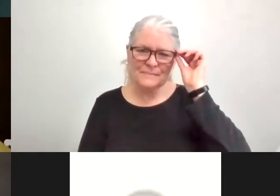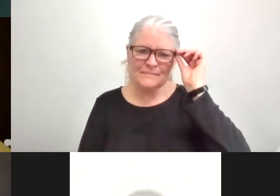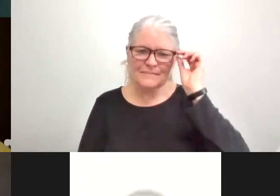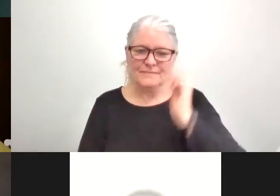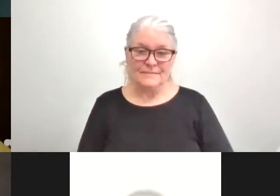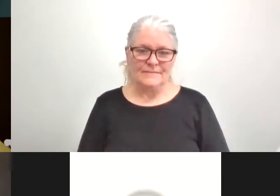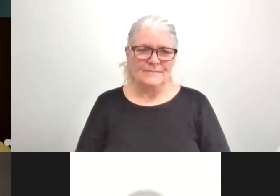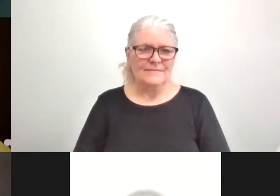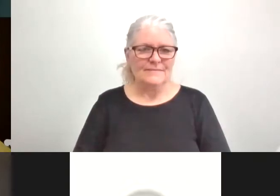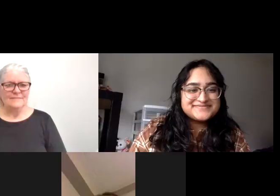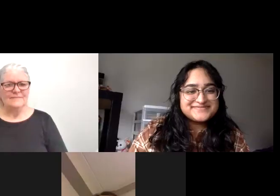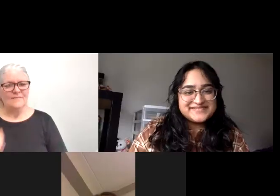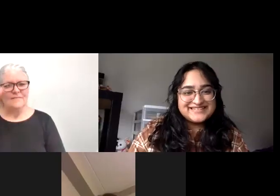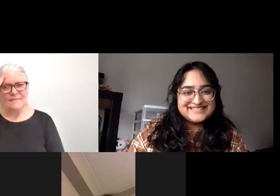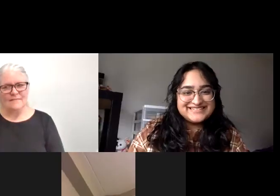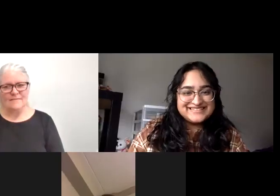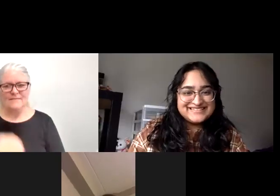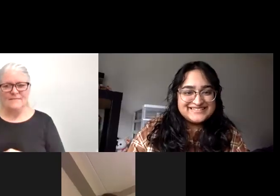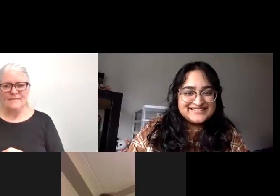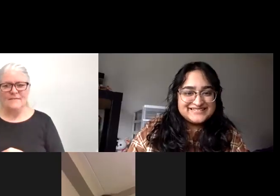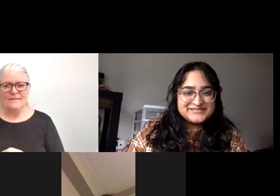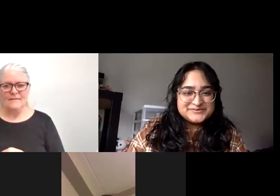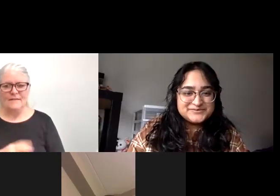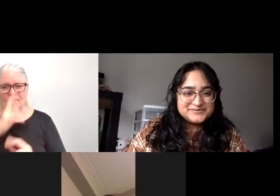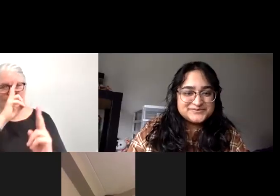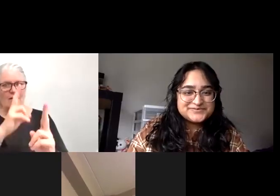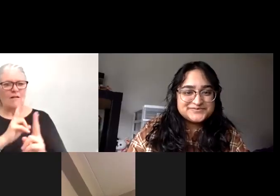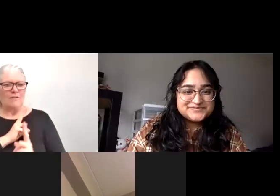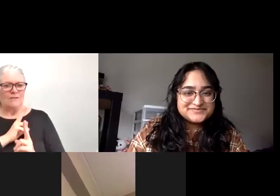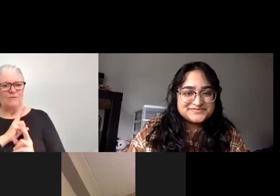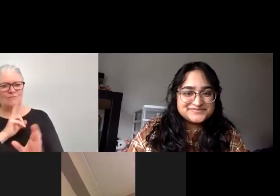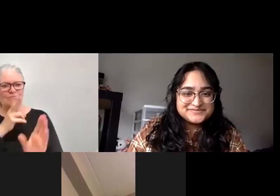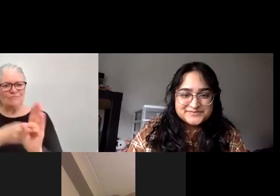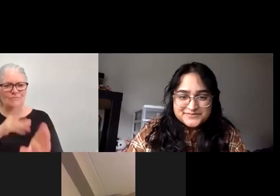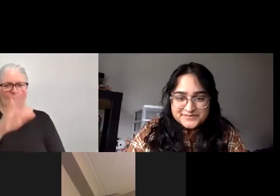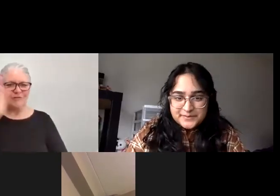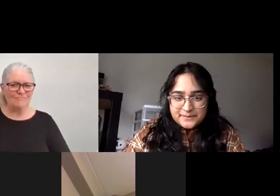Aaliyah. Hi, it was such an honor to be here for your speech, and